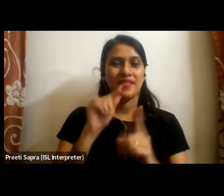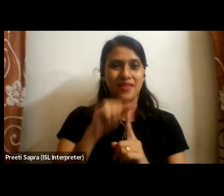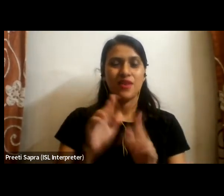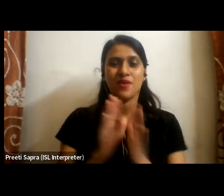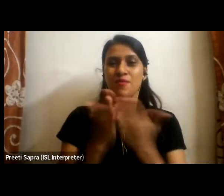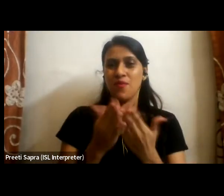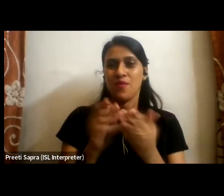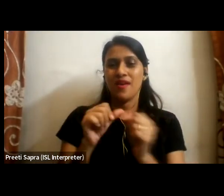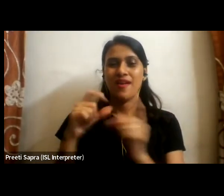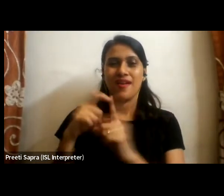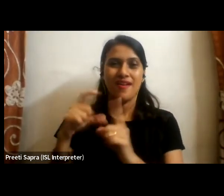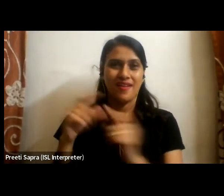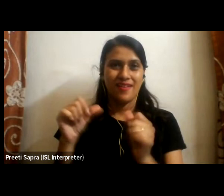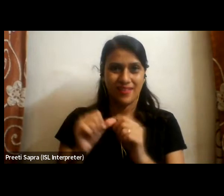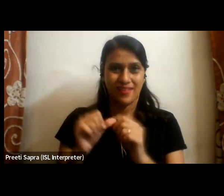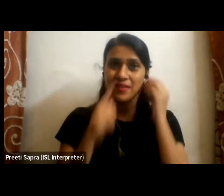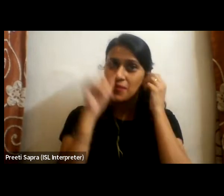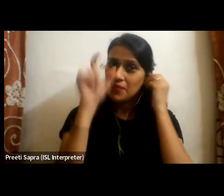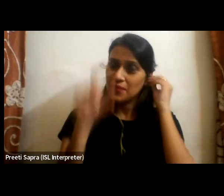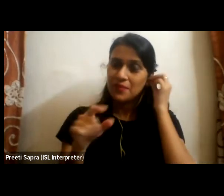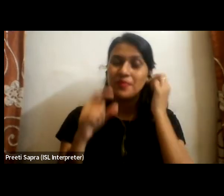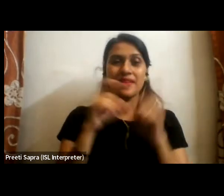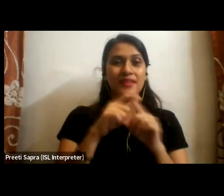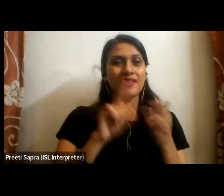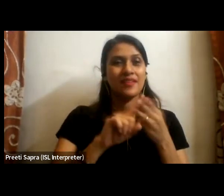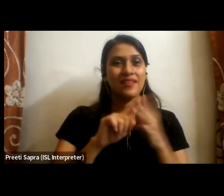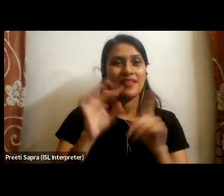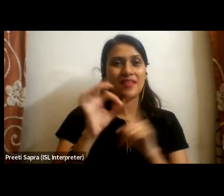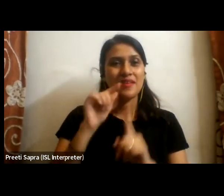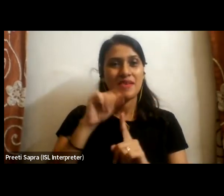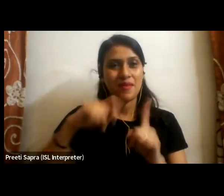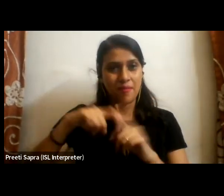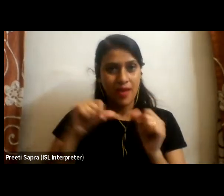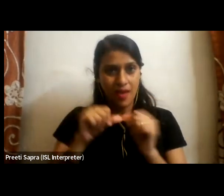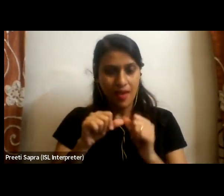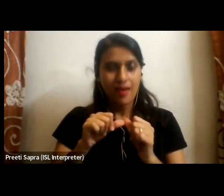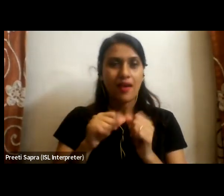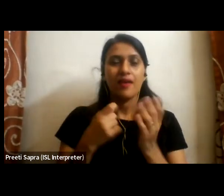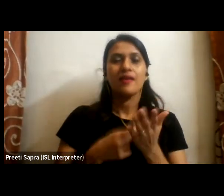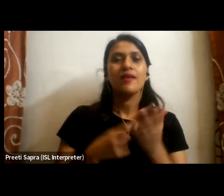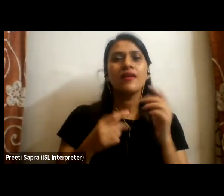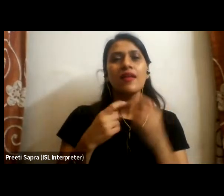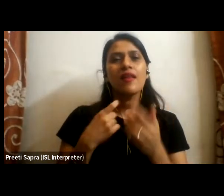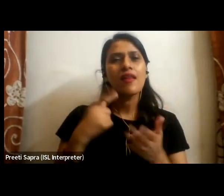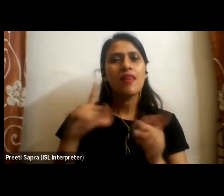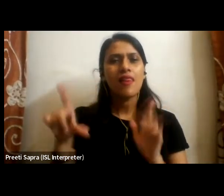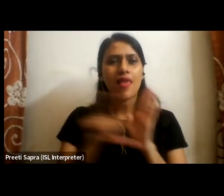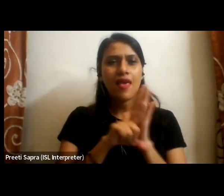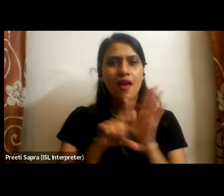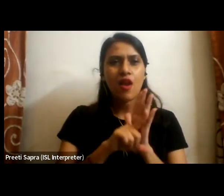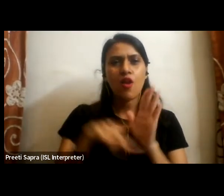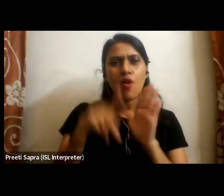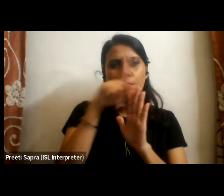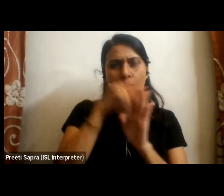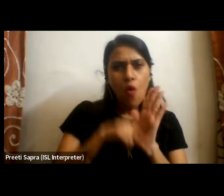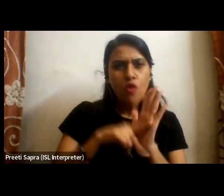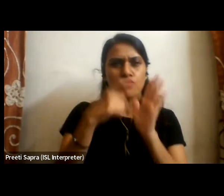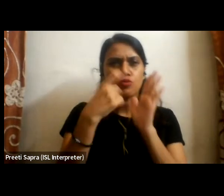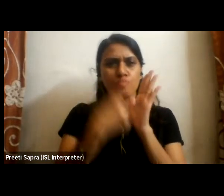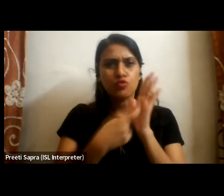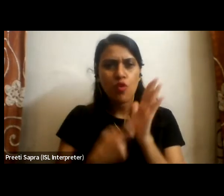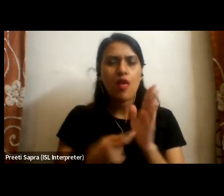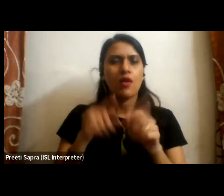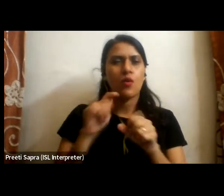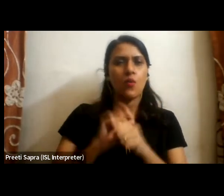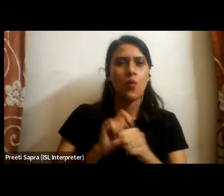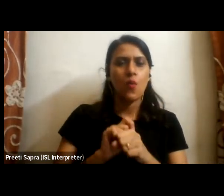Kinhal. I'm a senior resident fellow at Vidhi Center for Legal Policy, and I lead the judicial reforms vertical here.